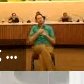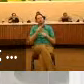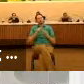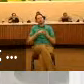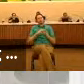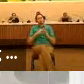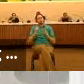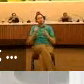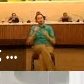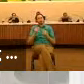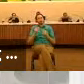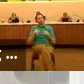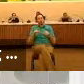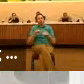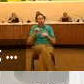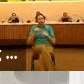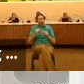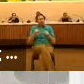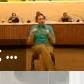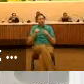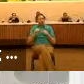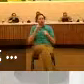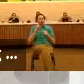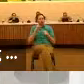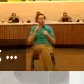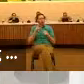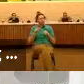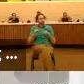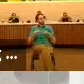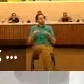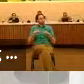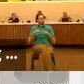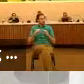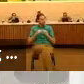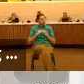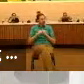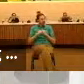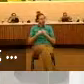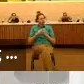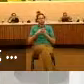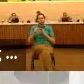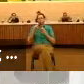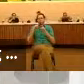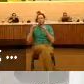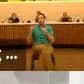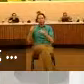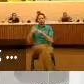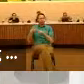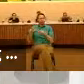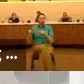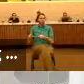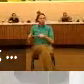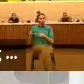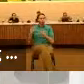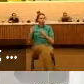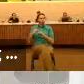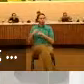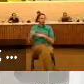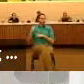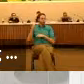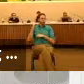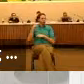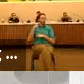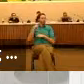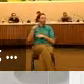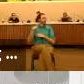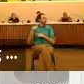in this area is pretty tight. So, and the pond is pretty low in comparison with the